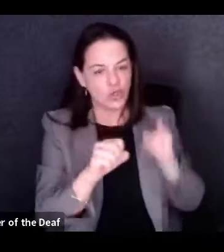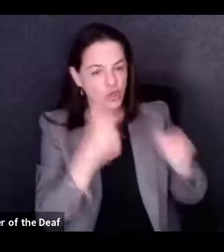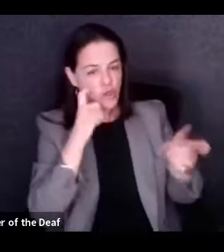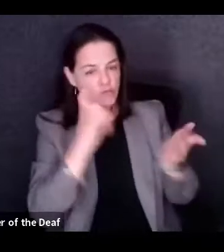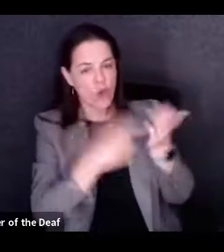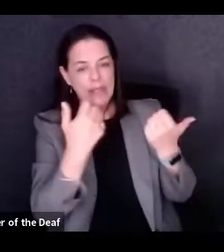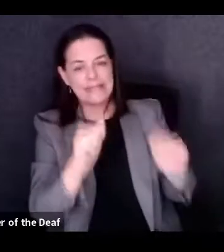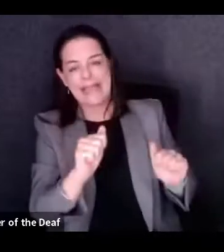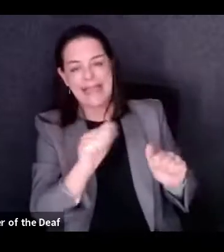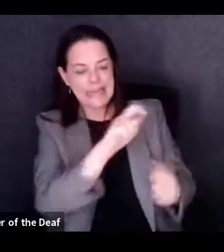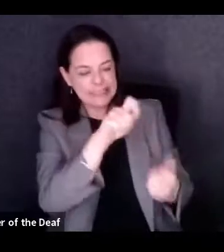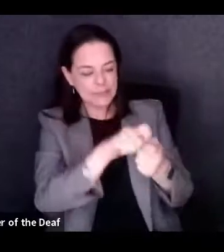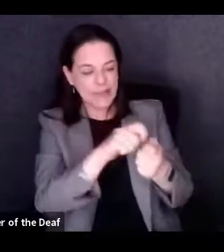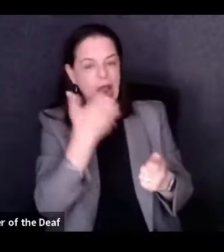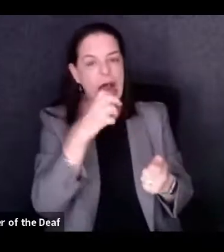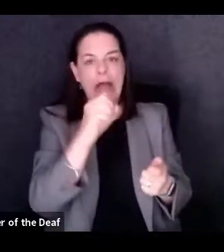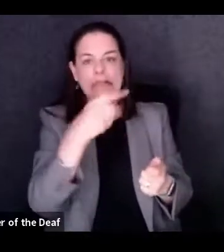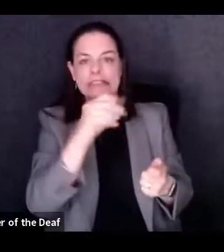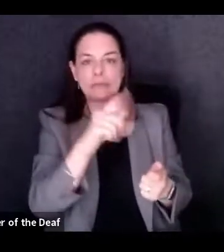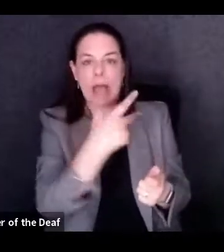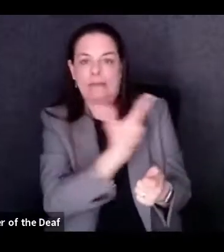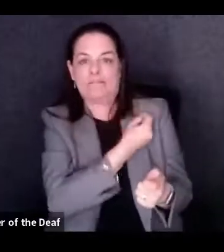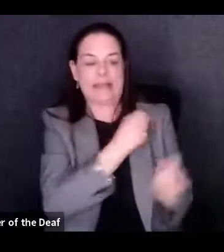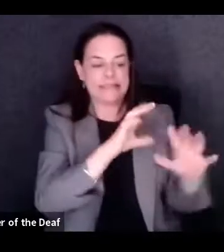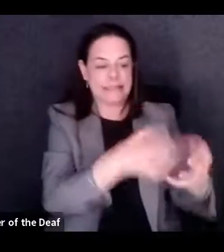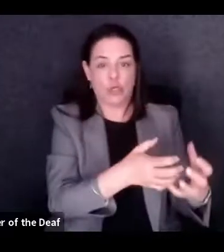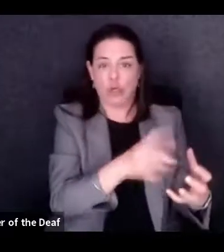of vaccine hesitancy?